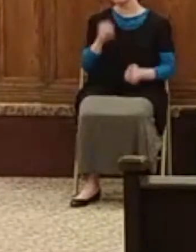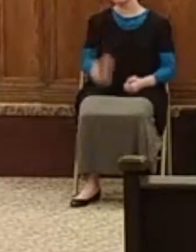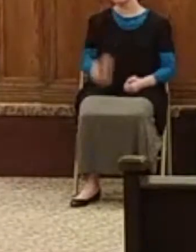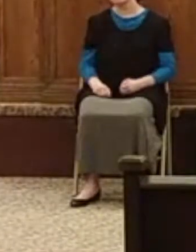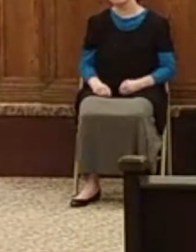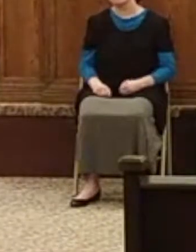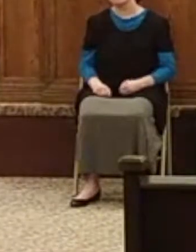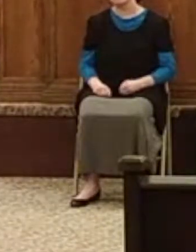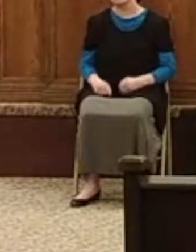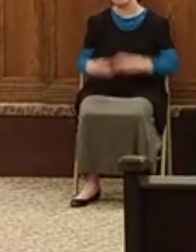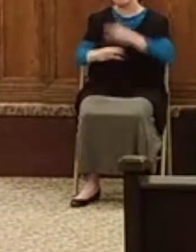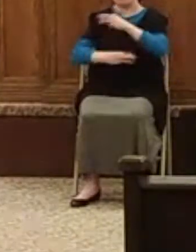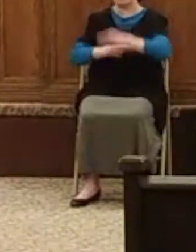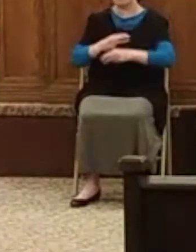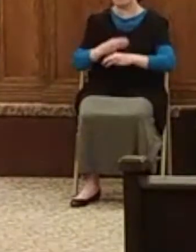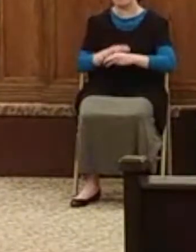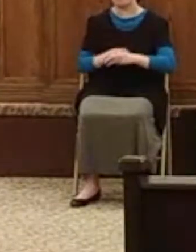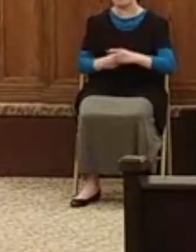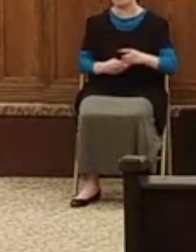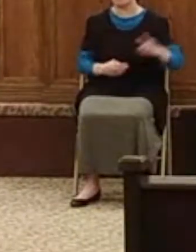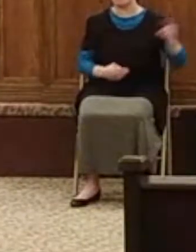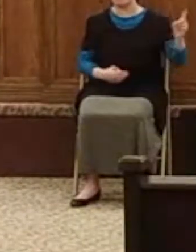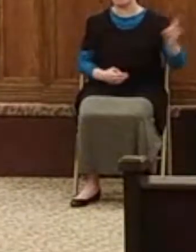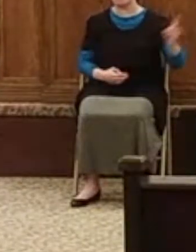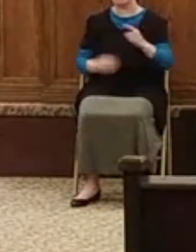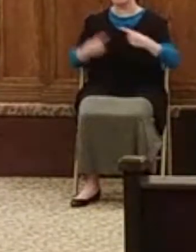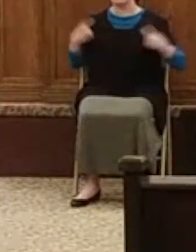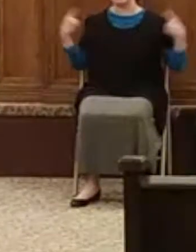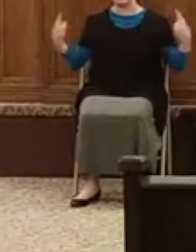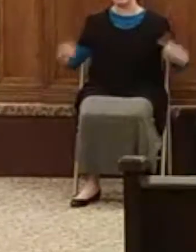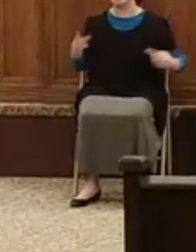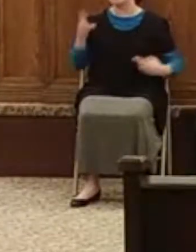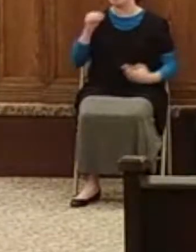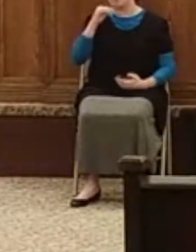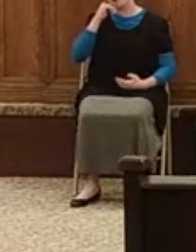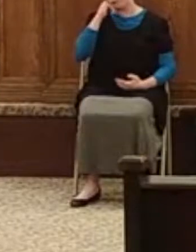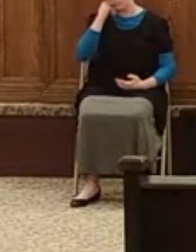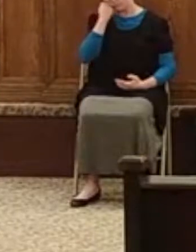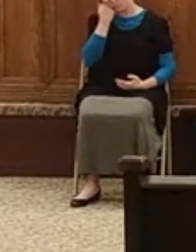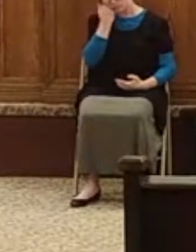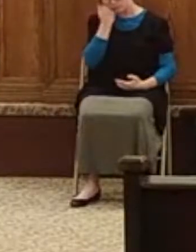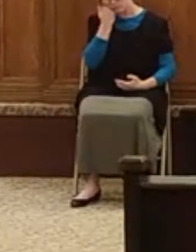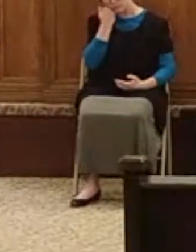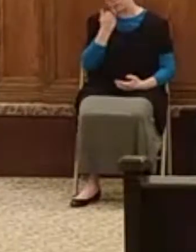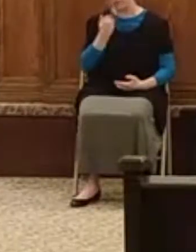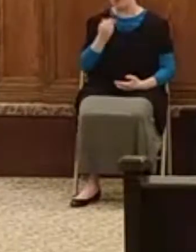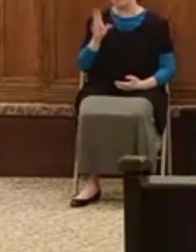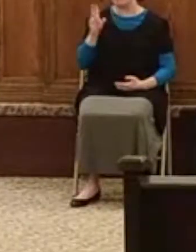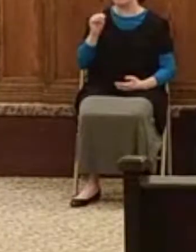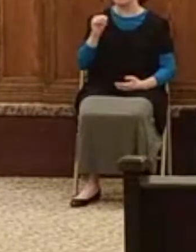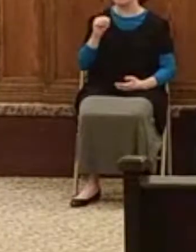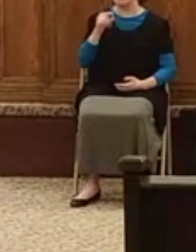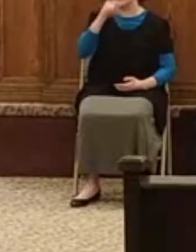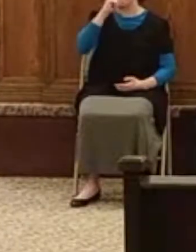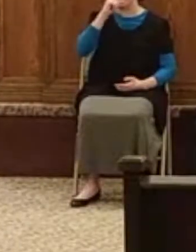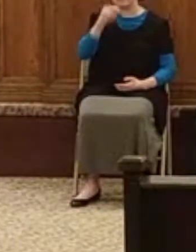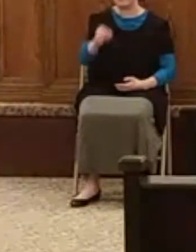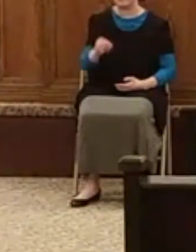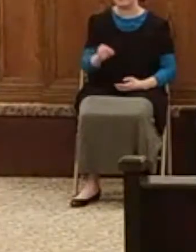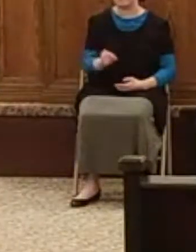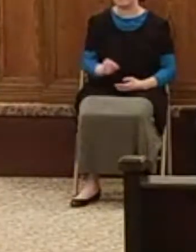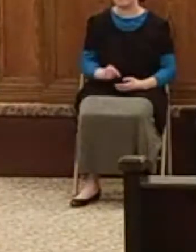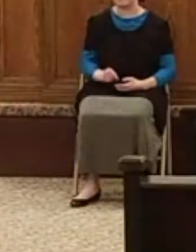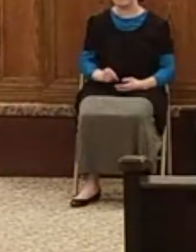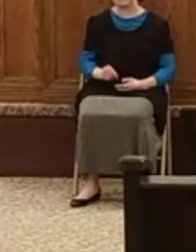calculated. A world that parades their sin with absolutely no shame. Amen. Noah can tell you about